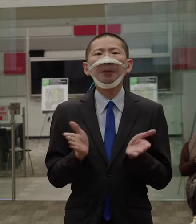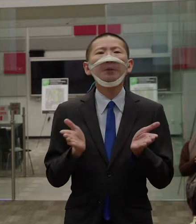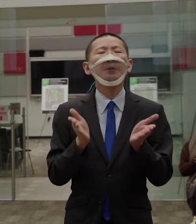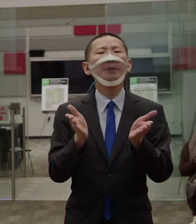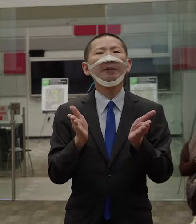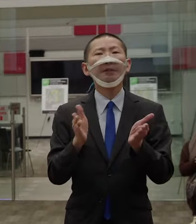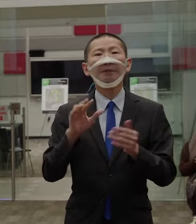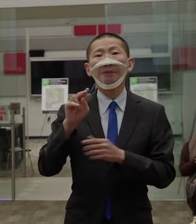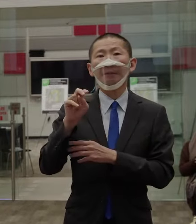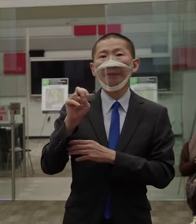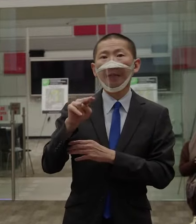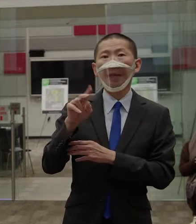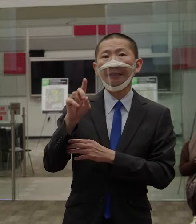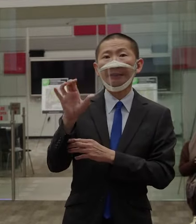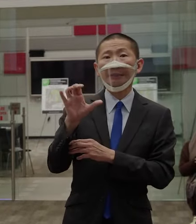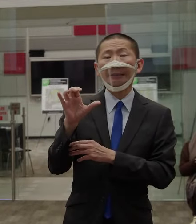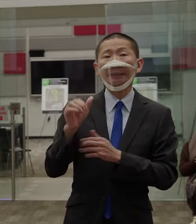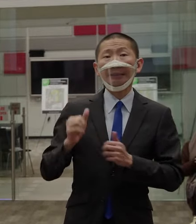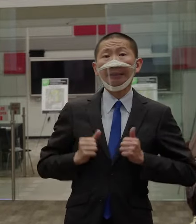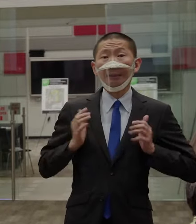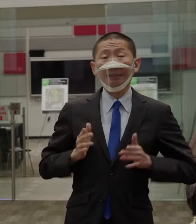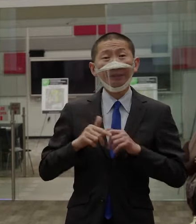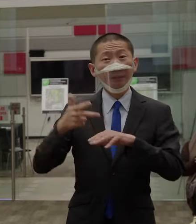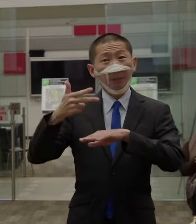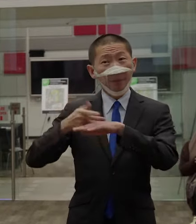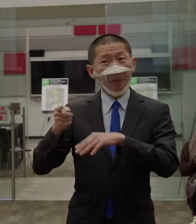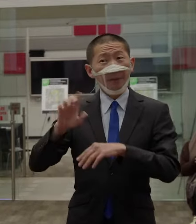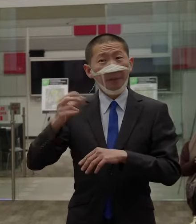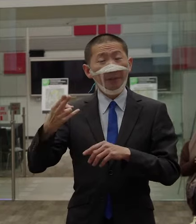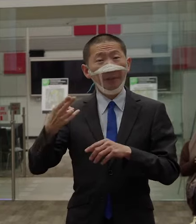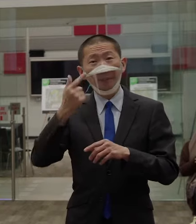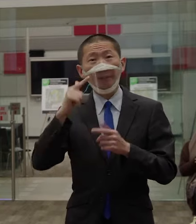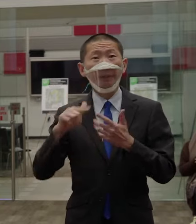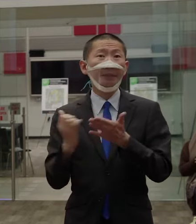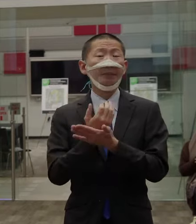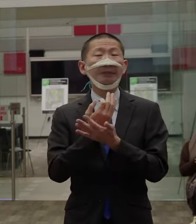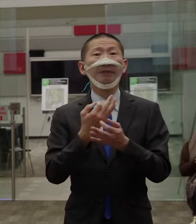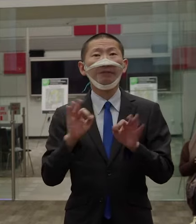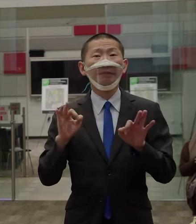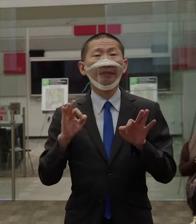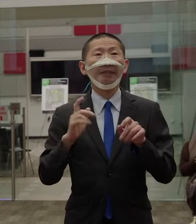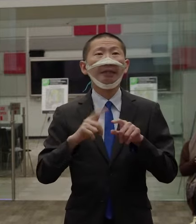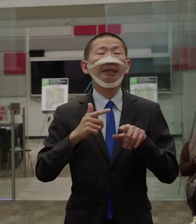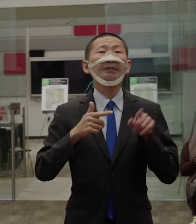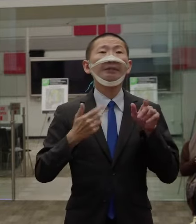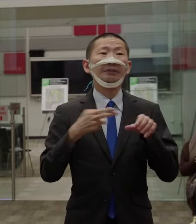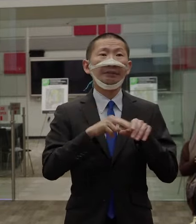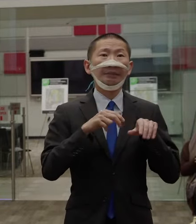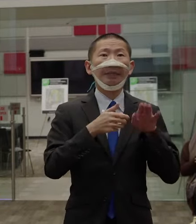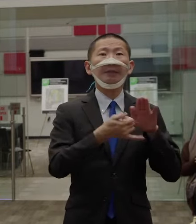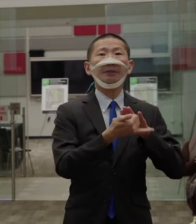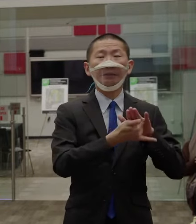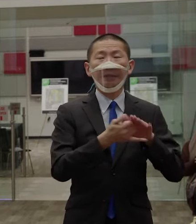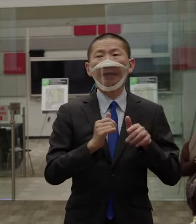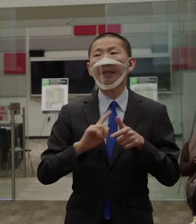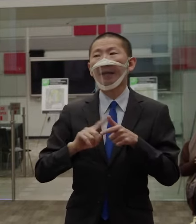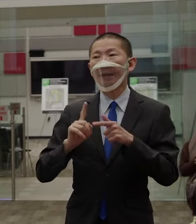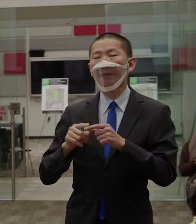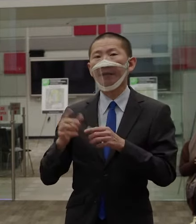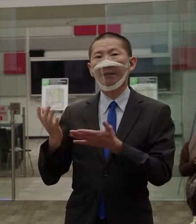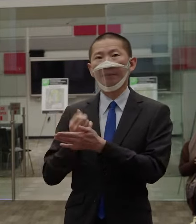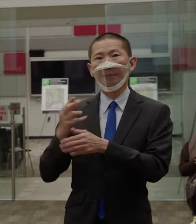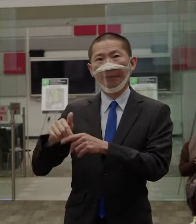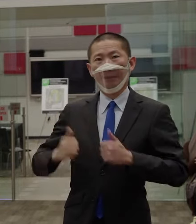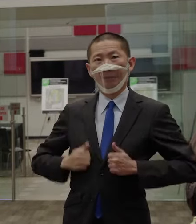encourage non-DC residents who park at Congress Heights because it's free to take the train to park in resident parking. So my biggest concern is the